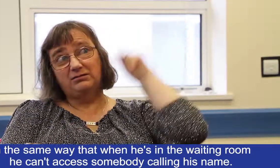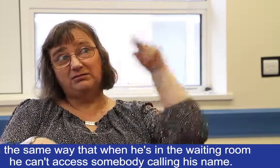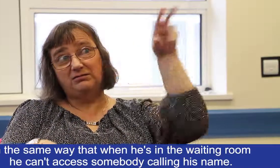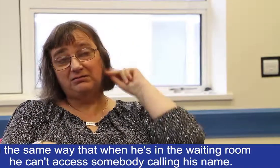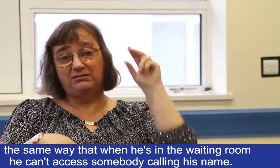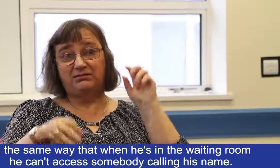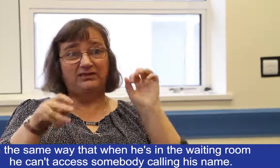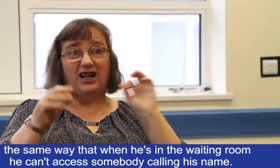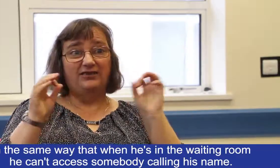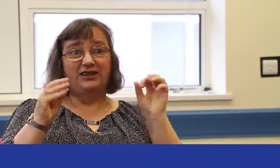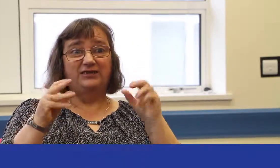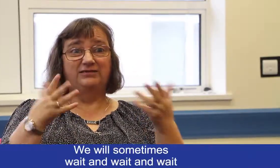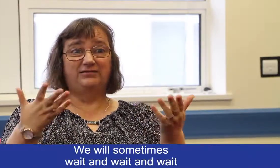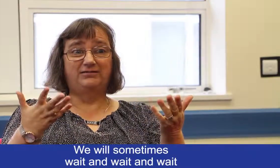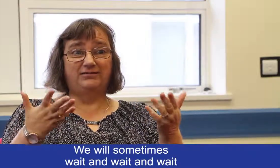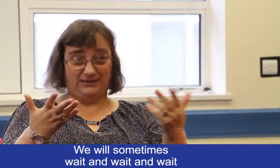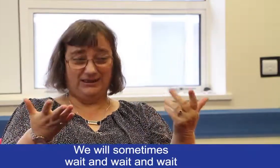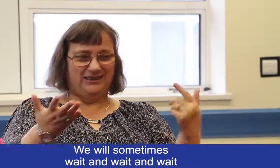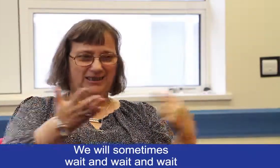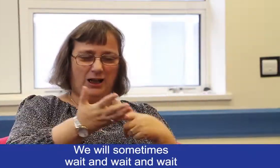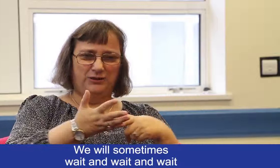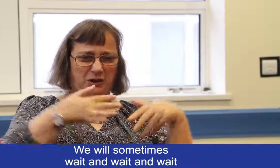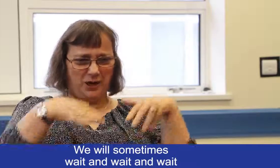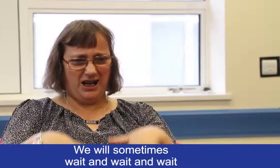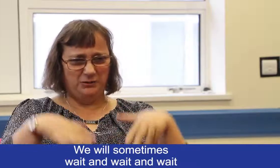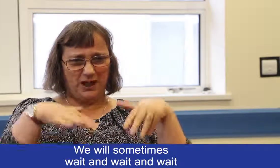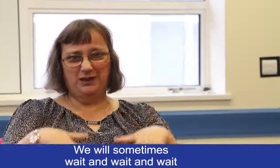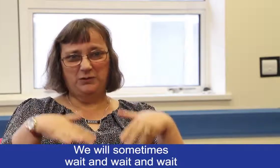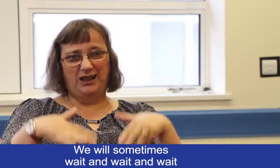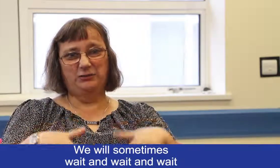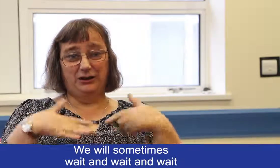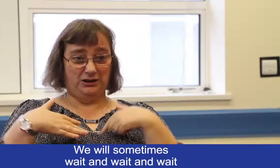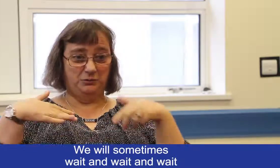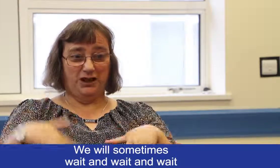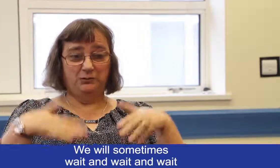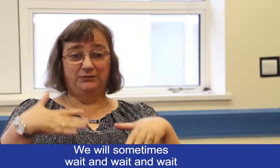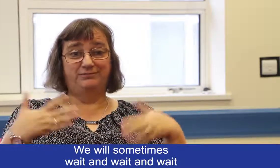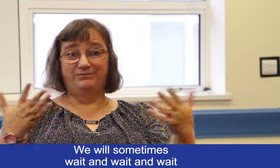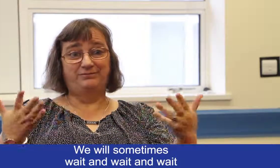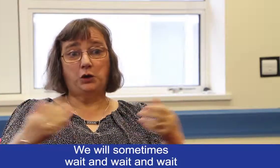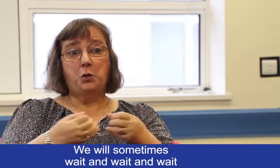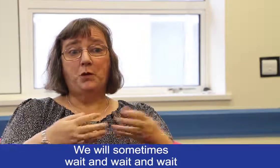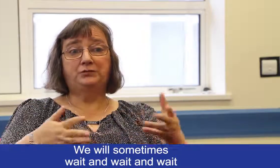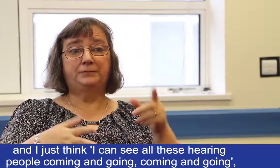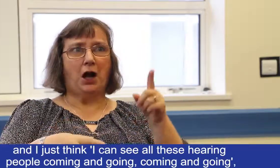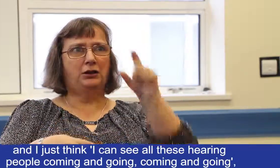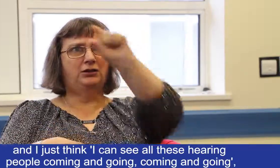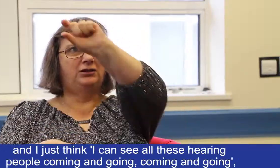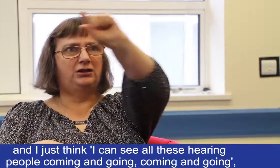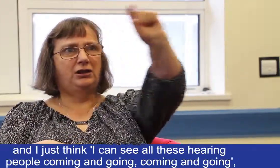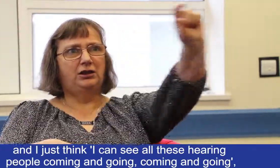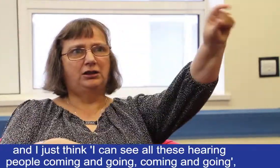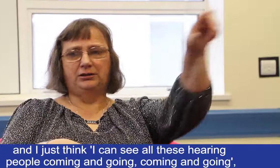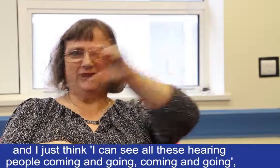can't access somebody calling his name. And we will sometimes wait and wait and wait. And I just